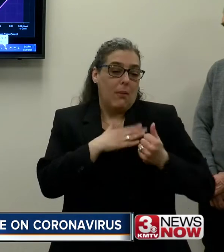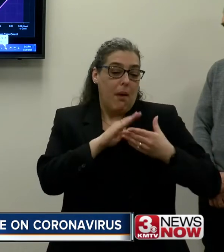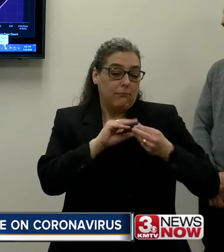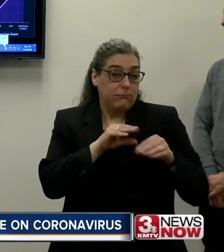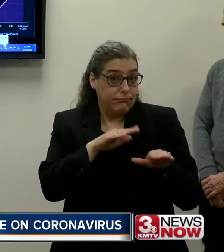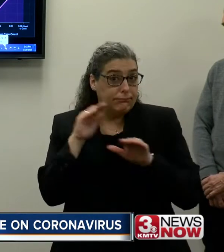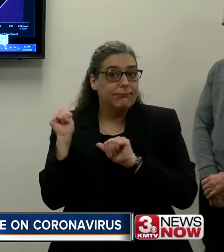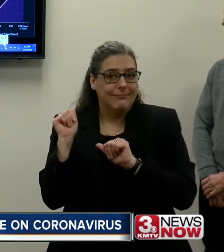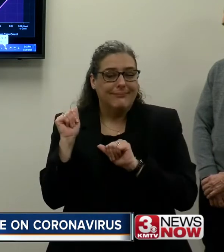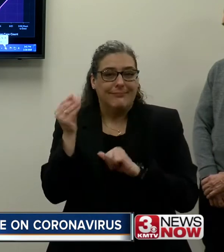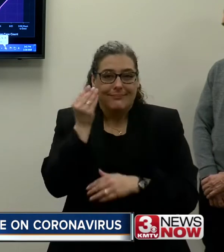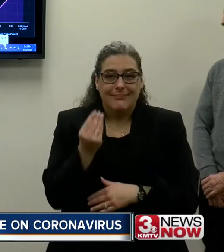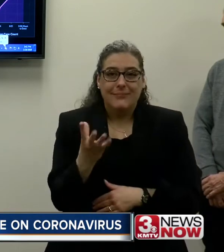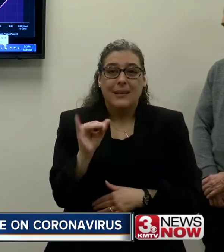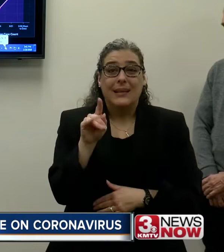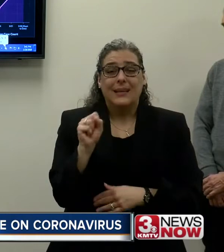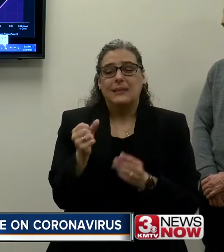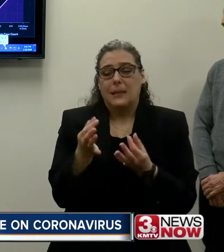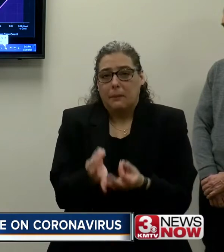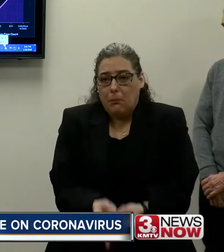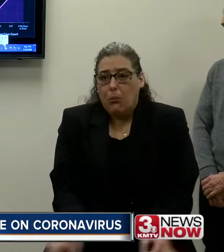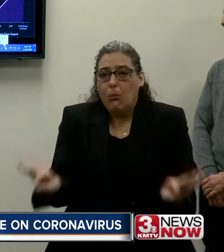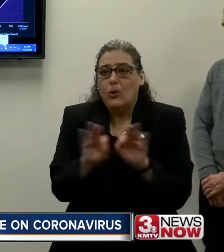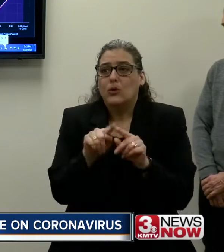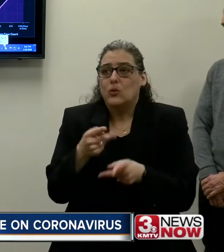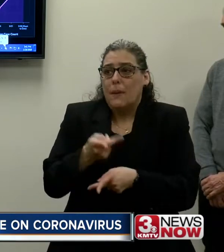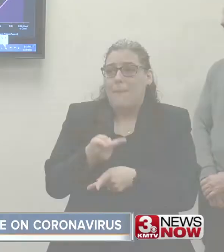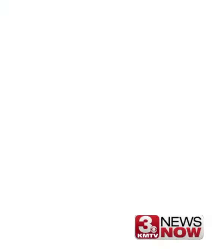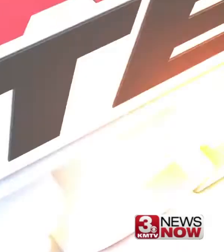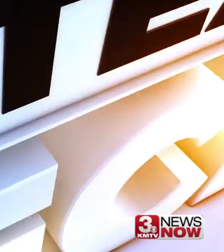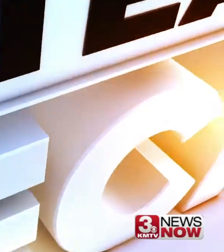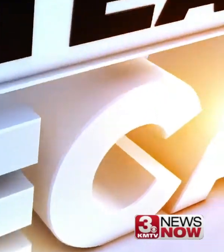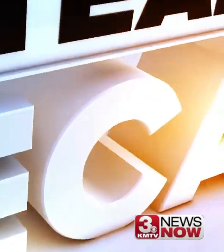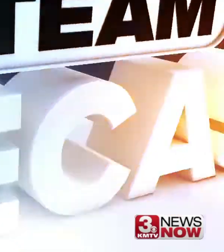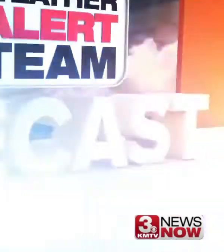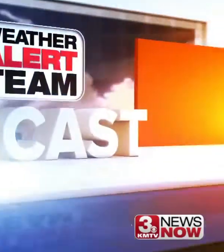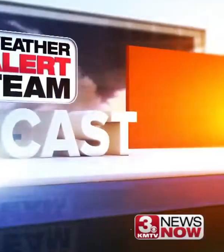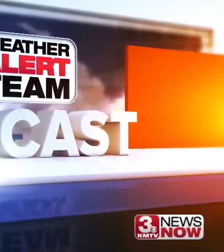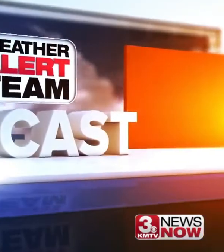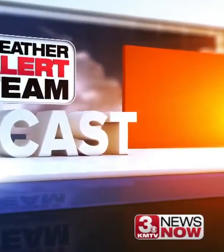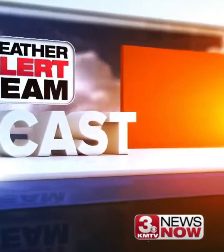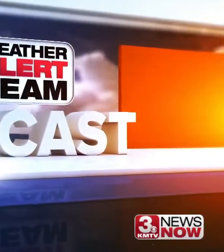that live on 3newsnow.com and our streaming apps.